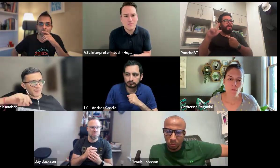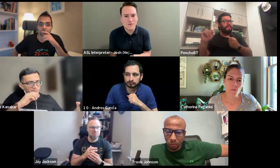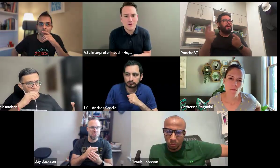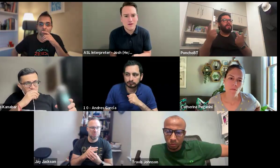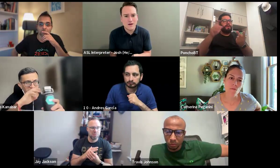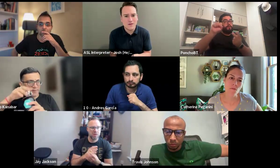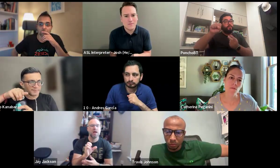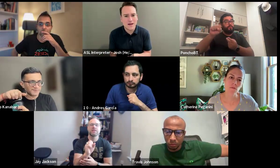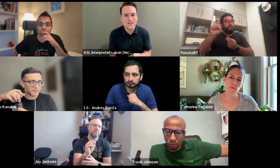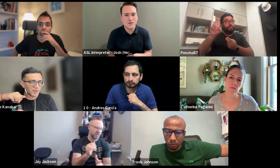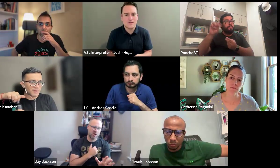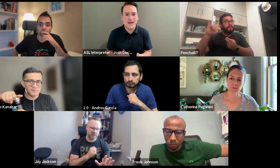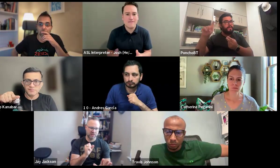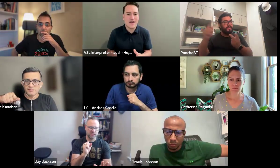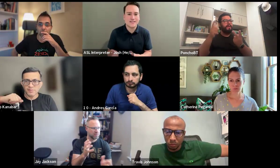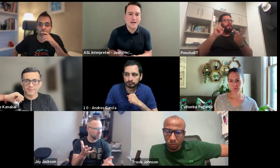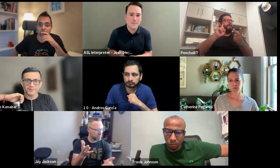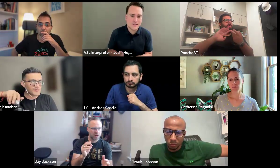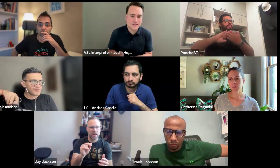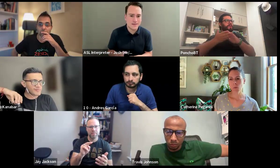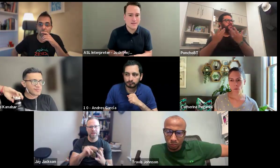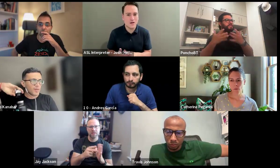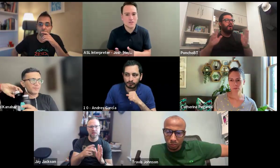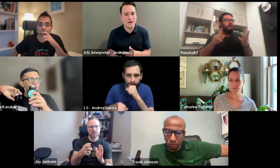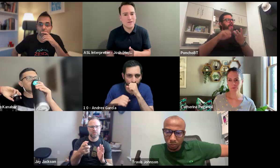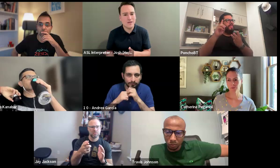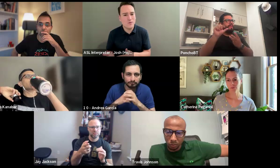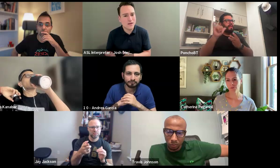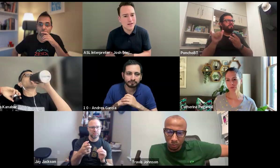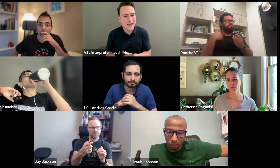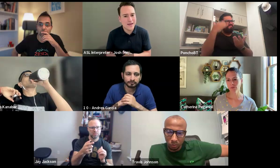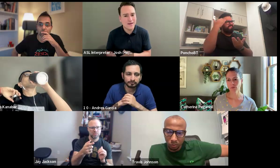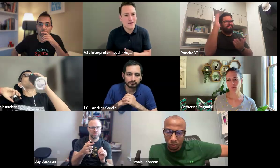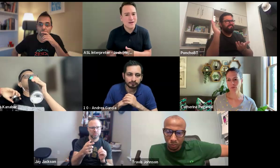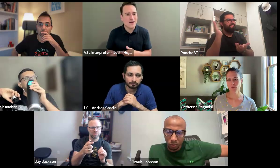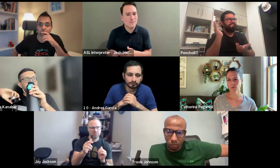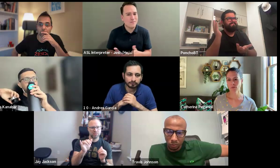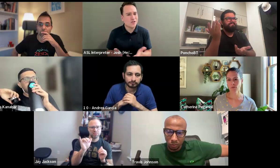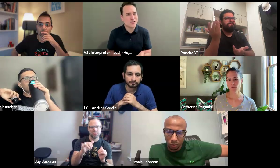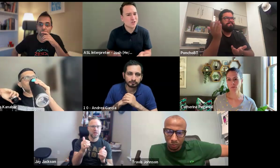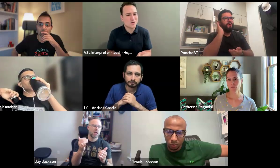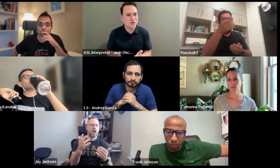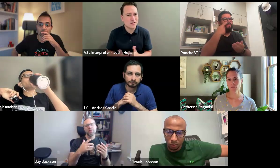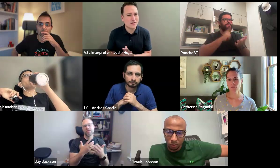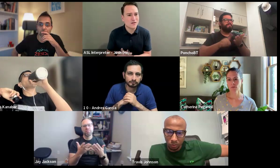know. Because I know that they have that summit and then they also have a community day. I'm not sure.